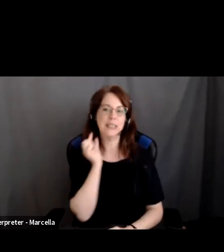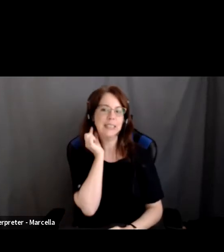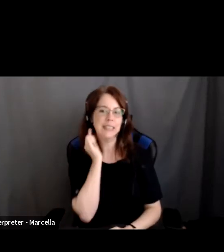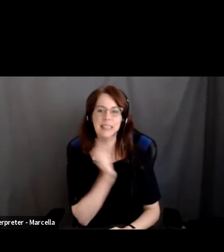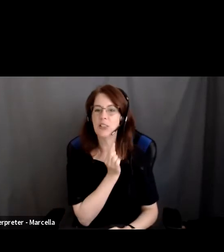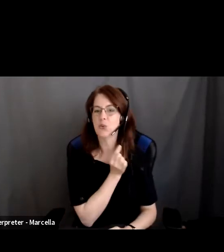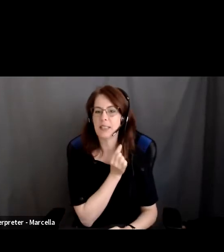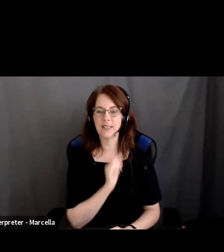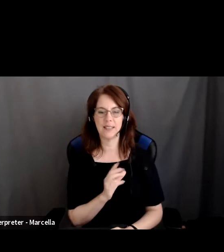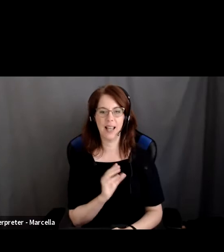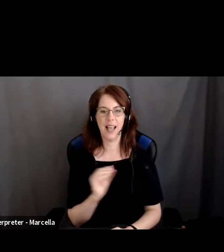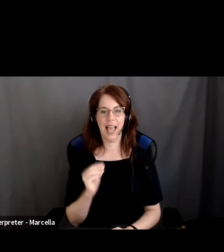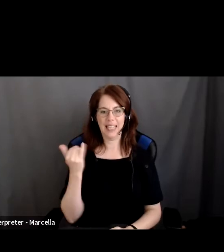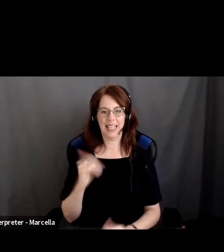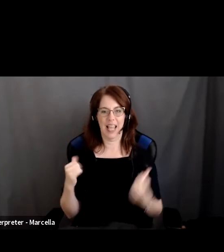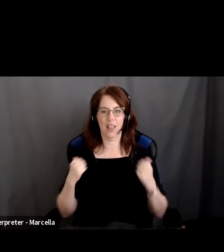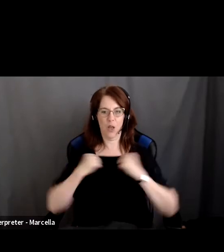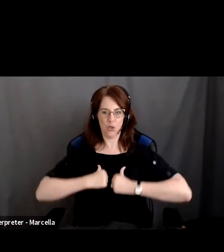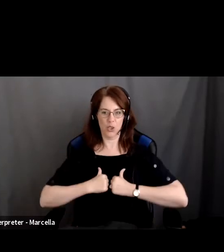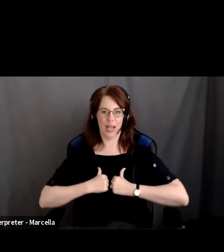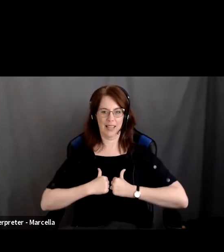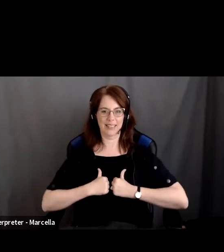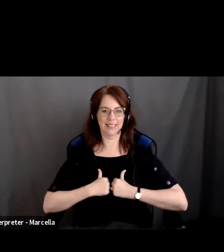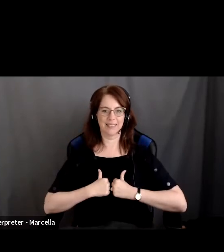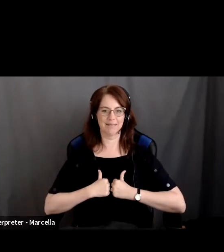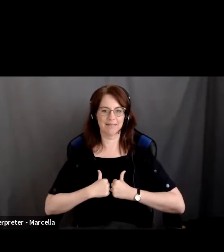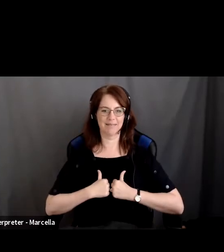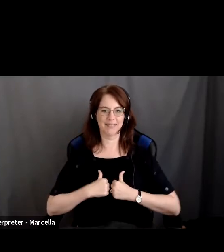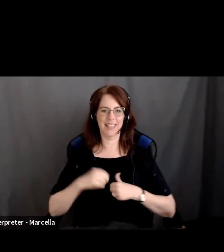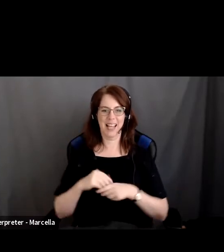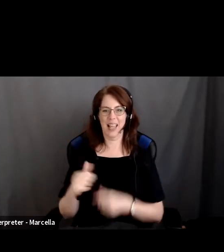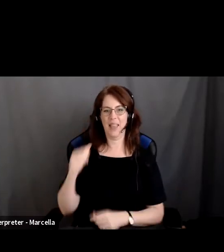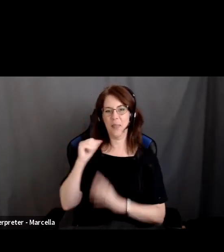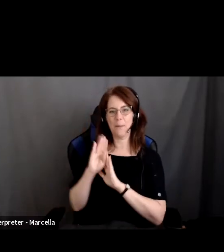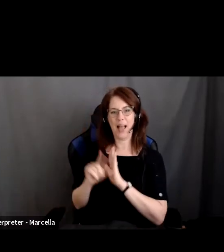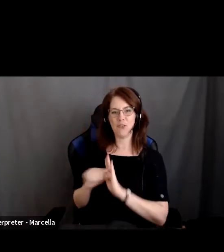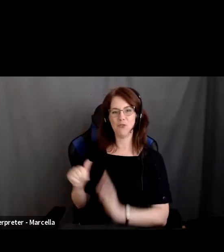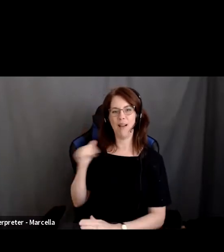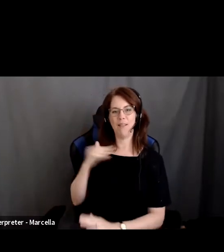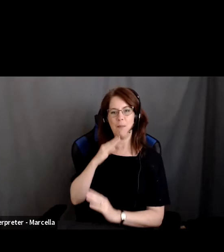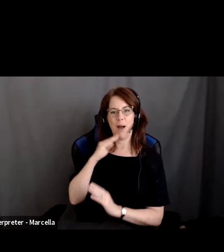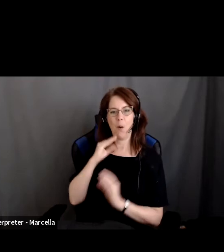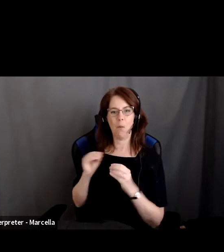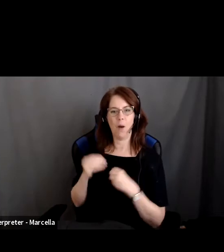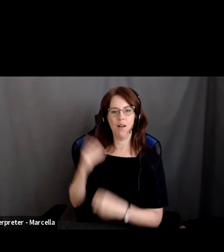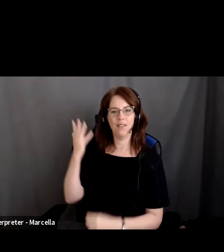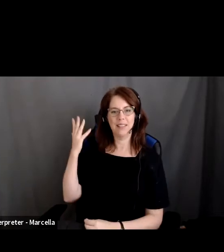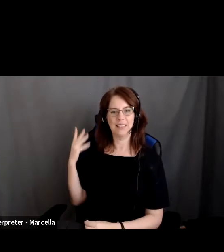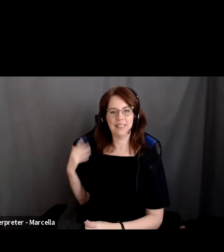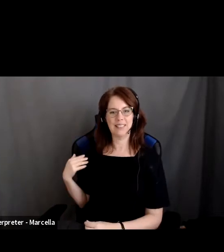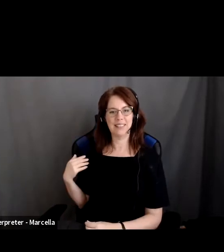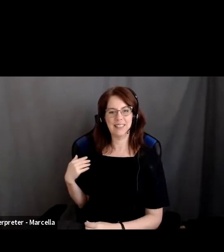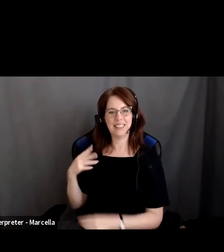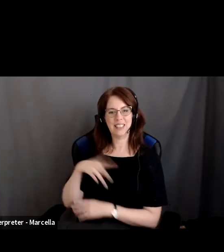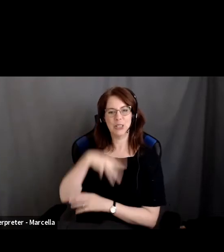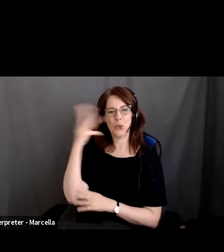earrings and a yellow jacket. And in the background of my home office is a